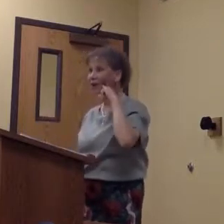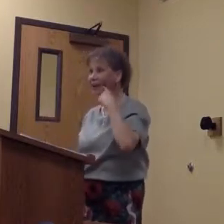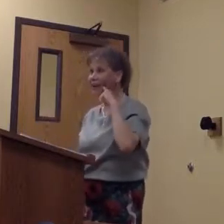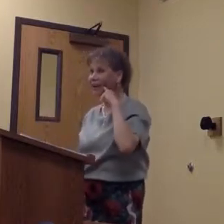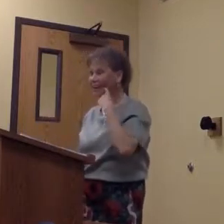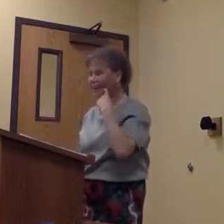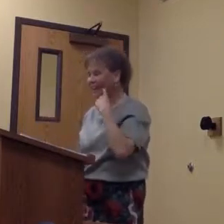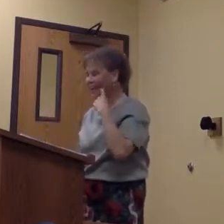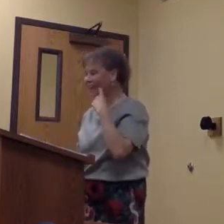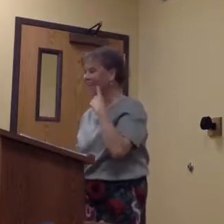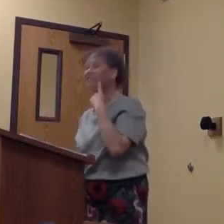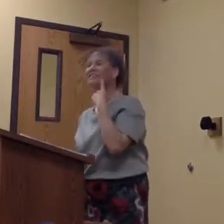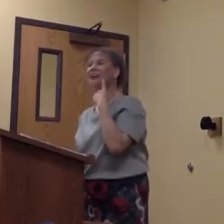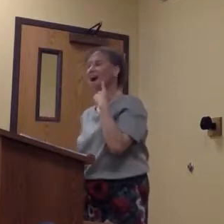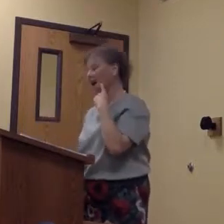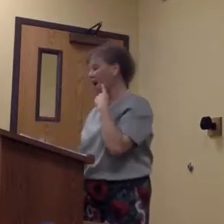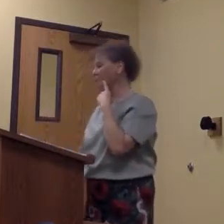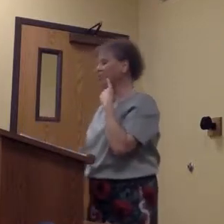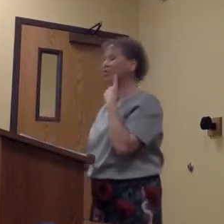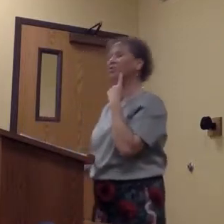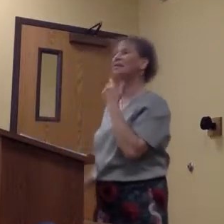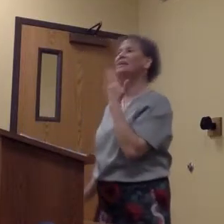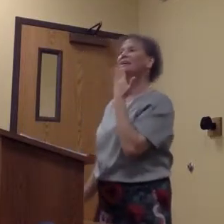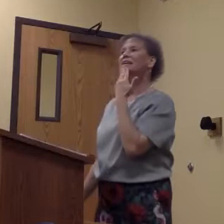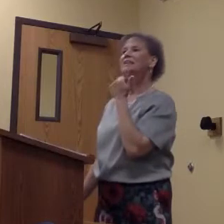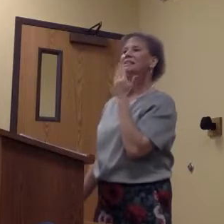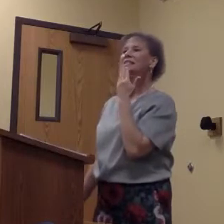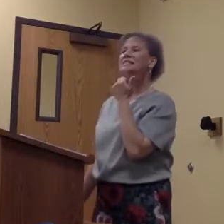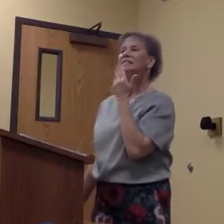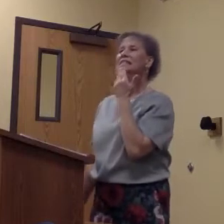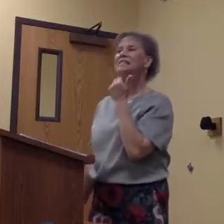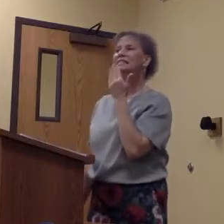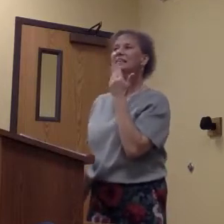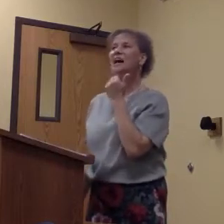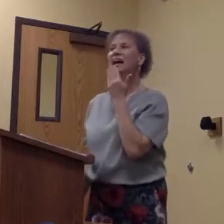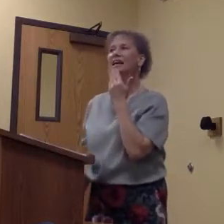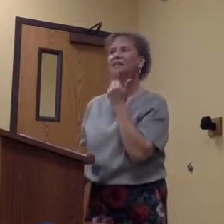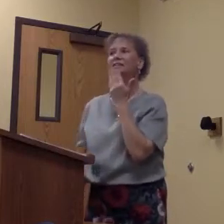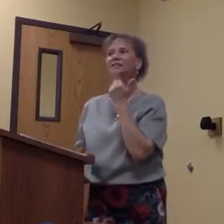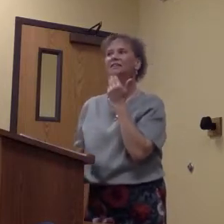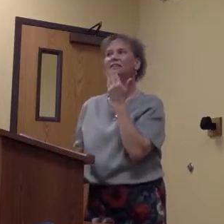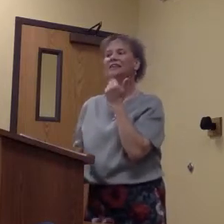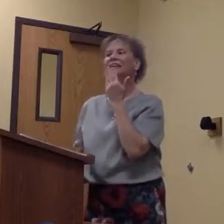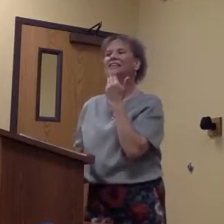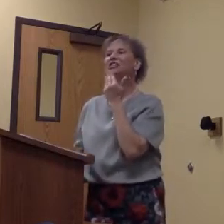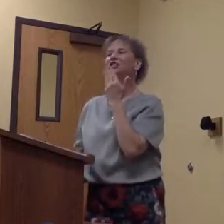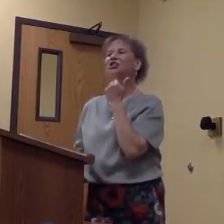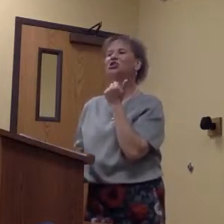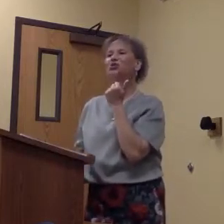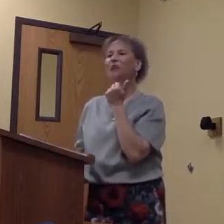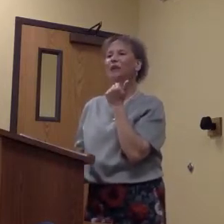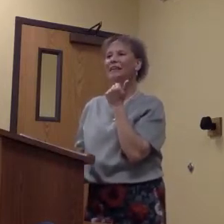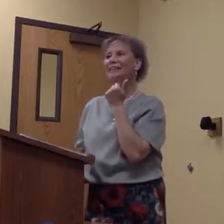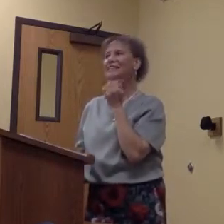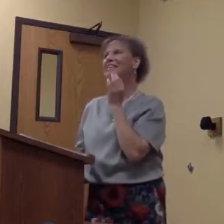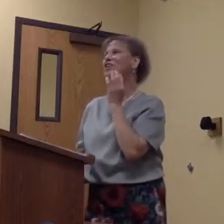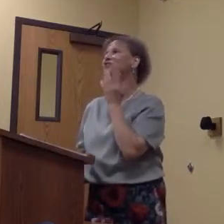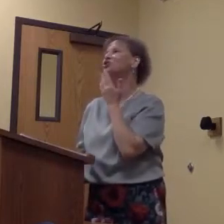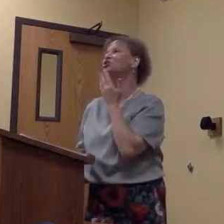already. Candy. There's an optional. This sign is sweet. Think of sugar.